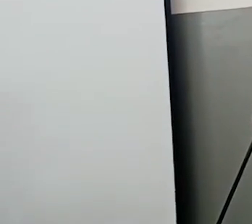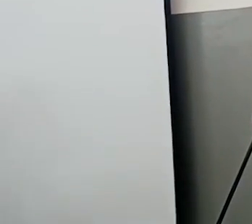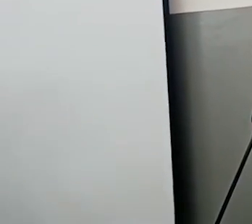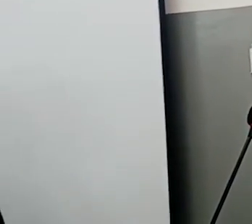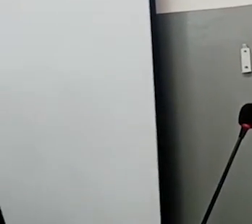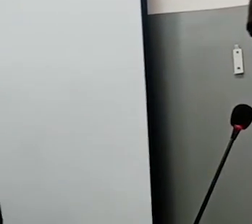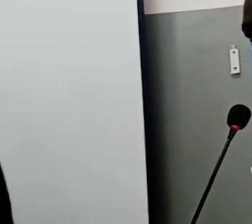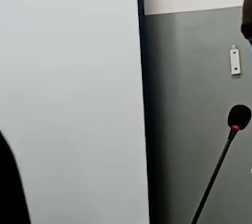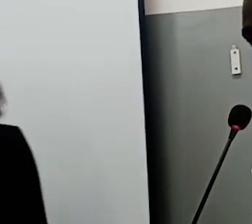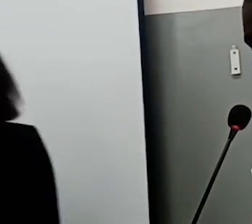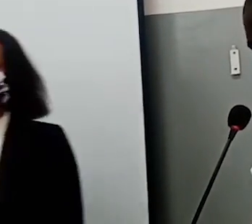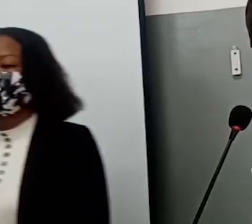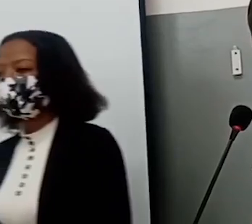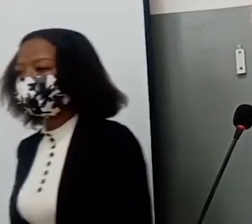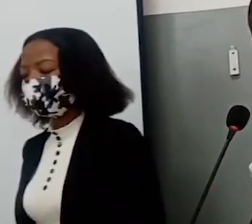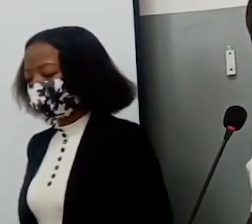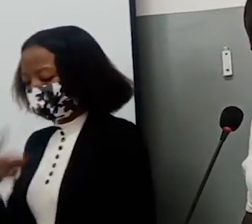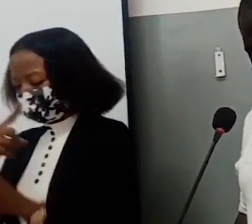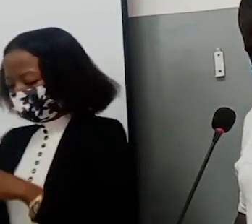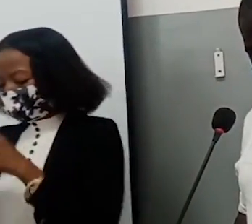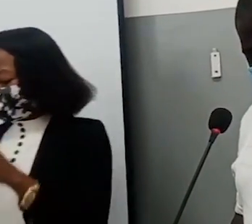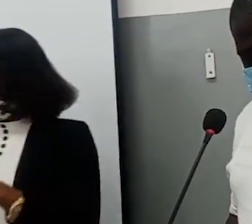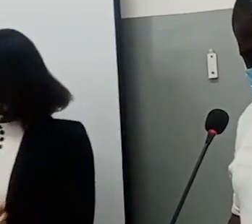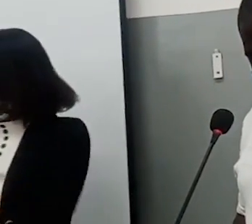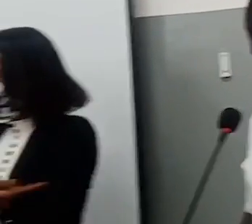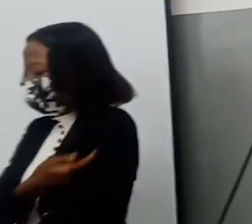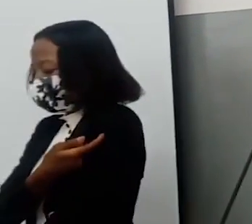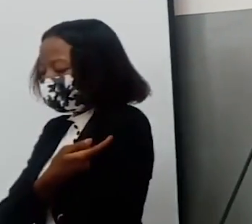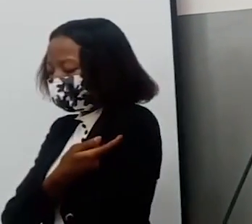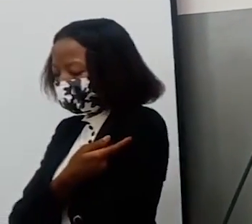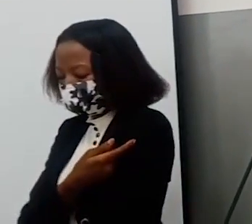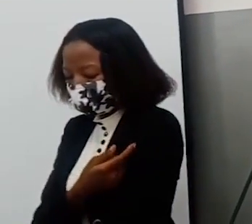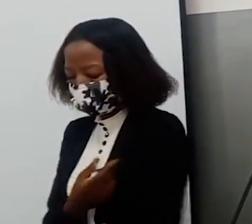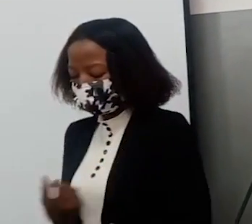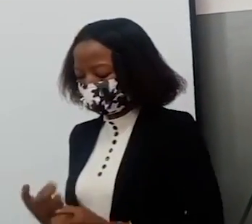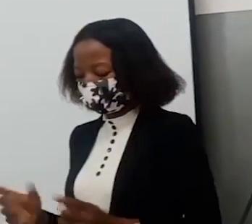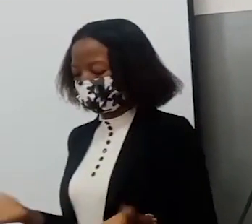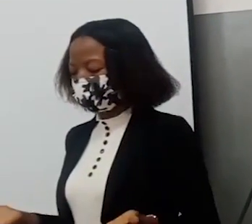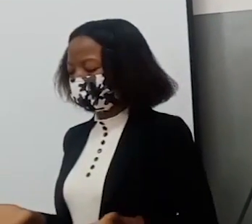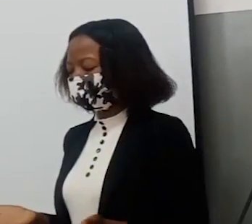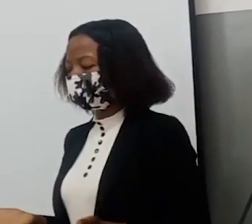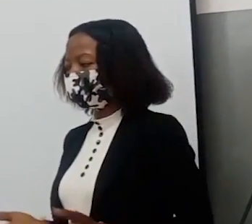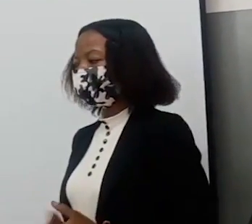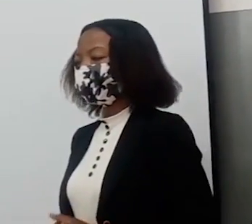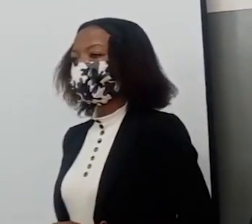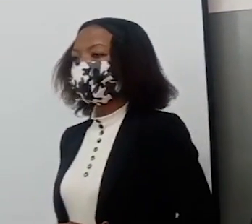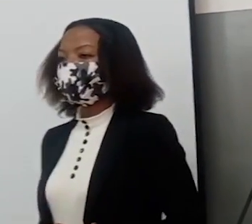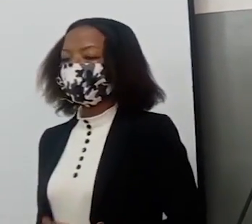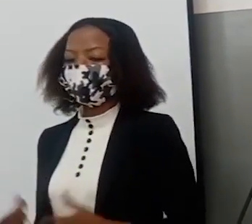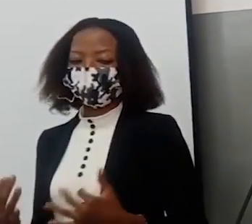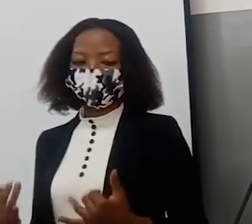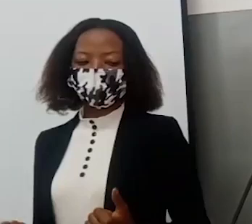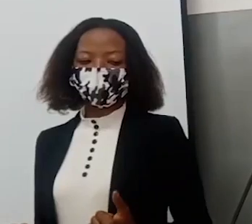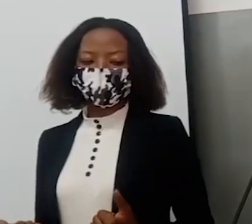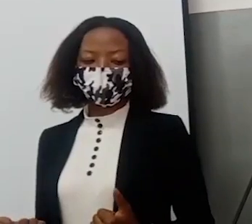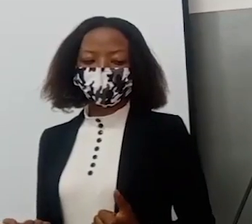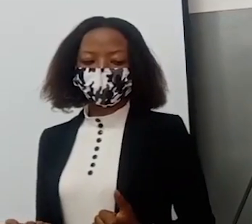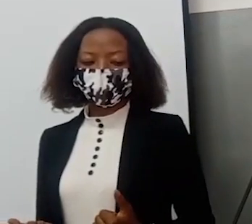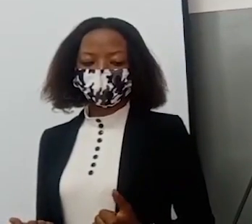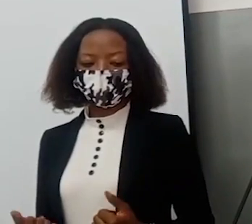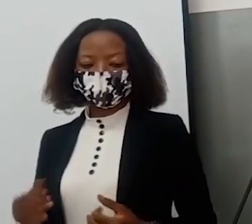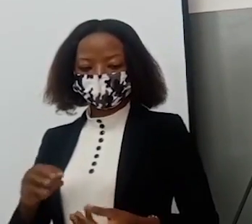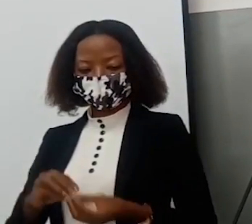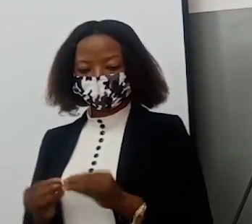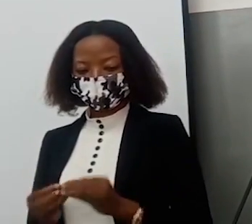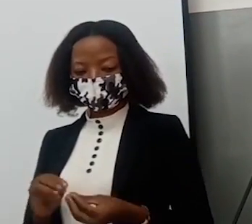regarding COVID-19 vaccination. And as at today, total number